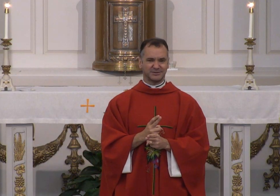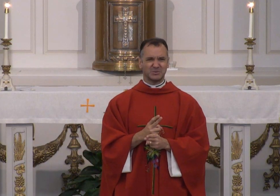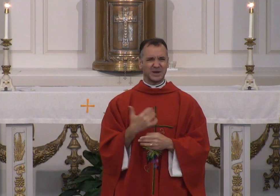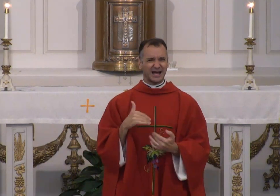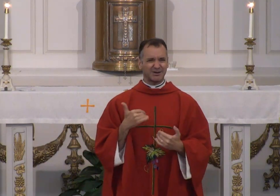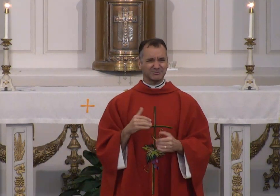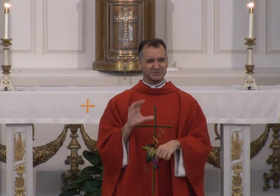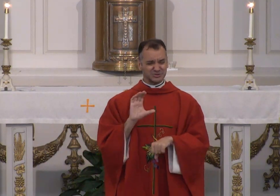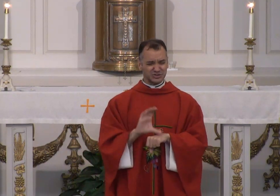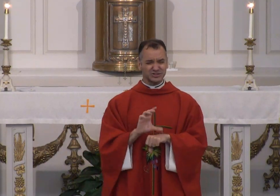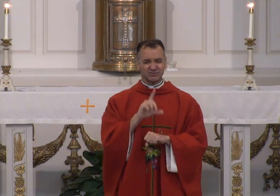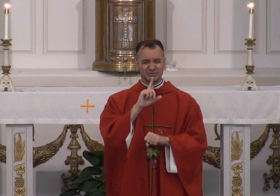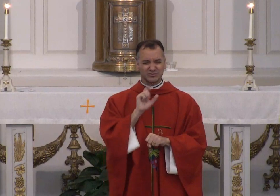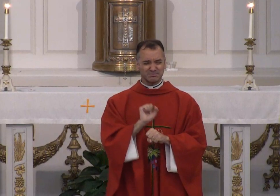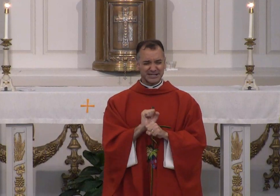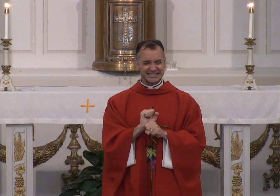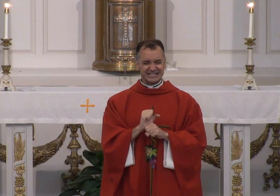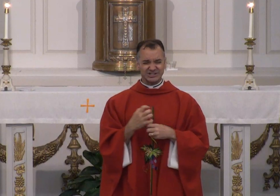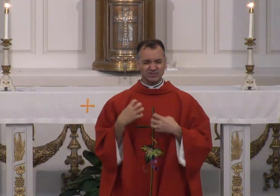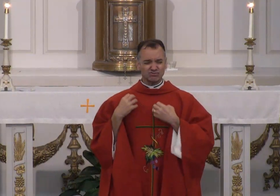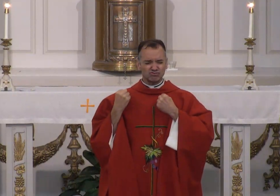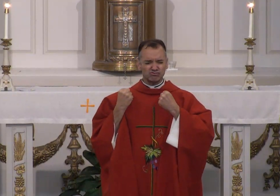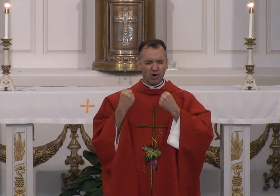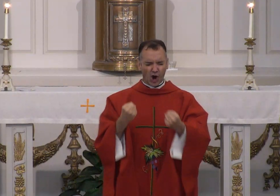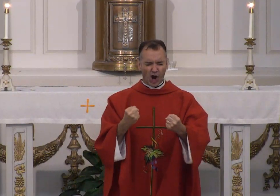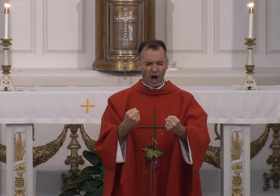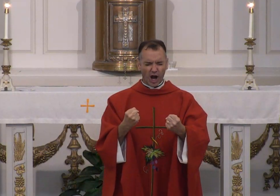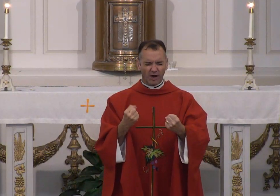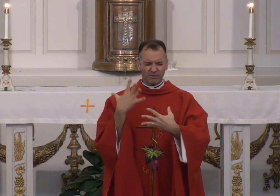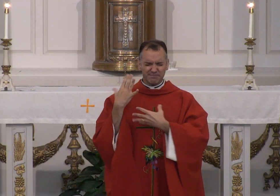a symbol of our Catholic universal faith.